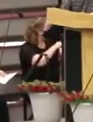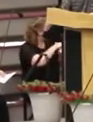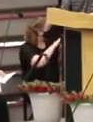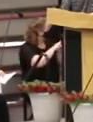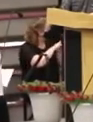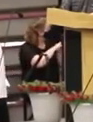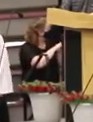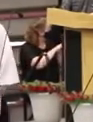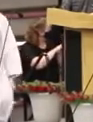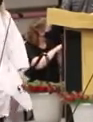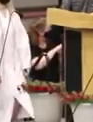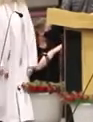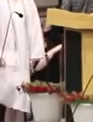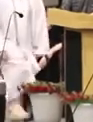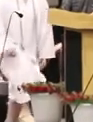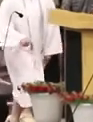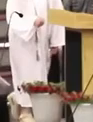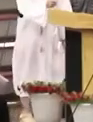Haley Jacqueline Clinton.